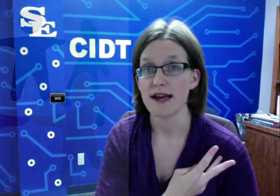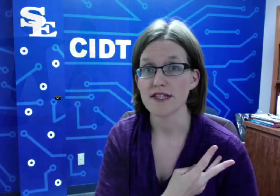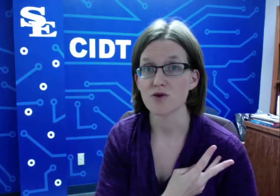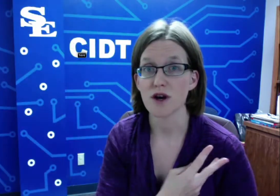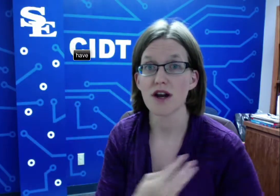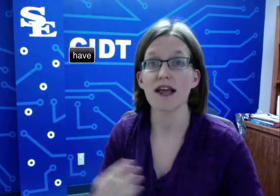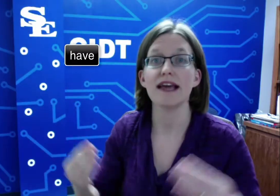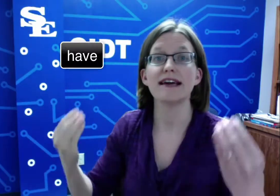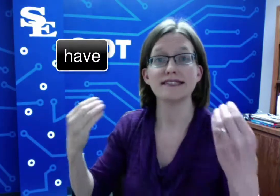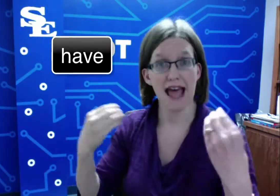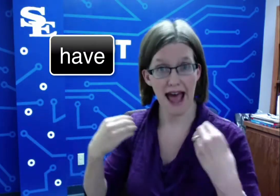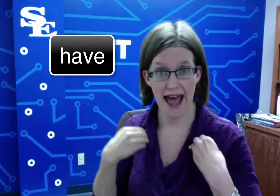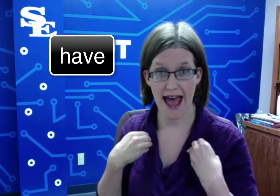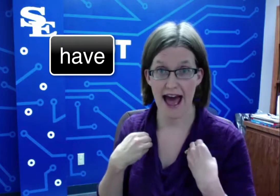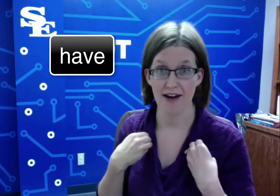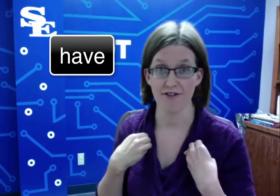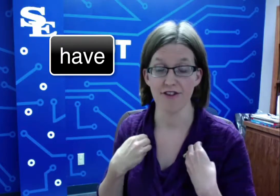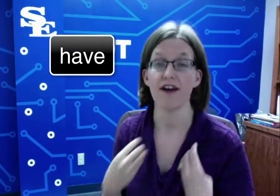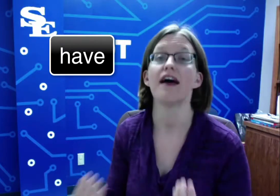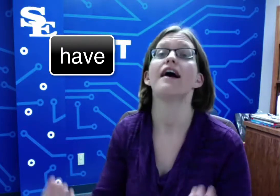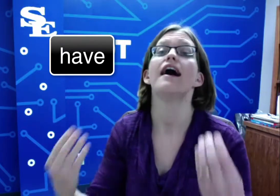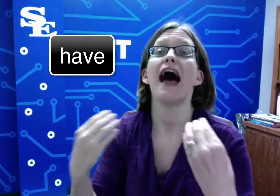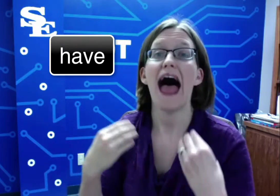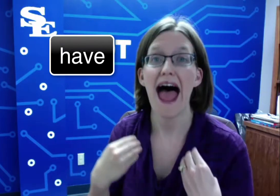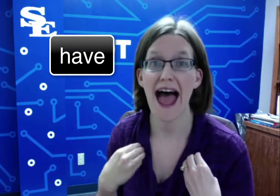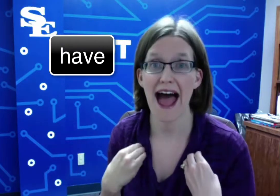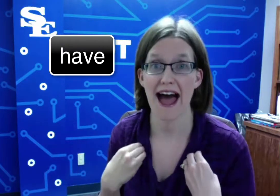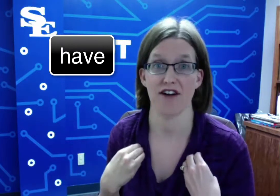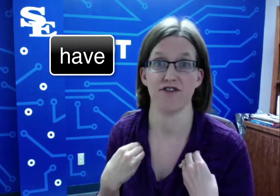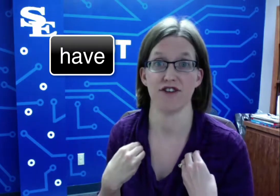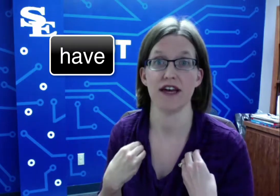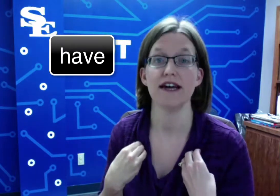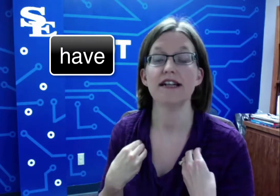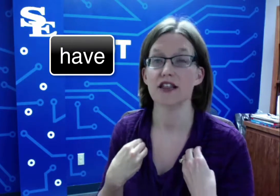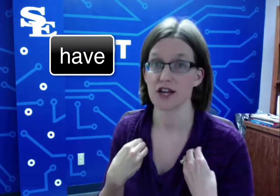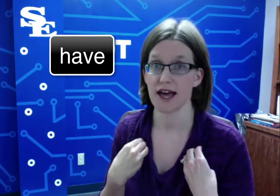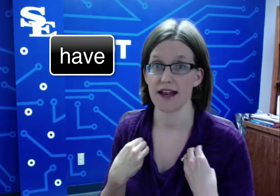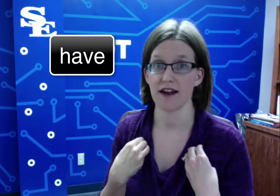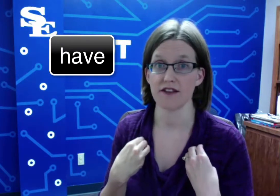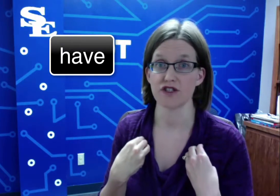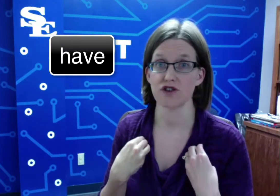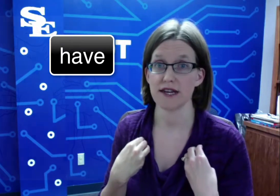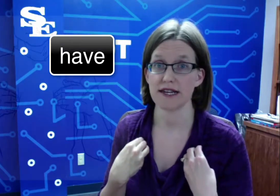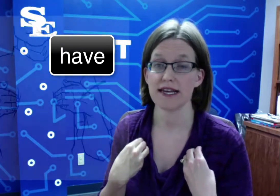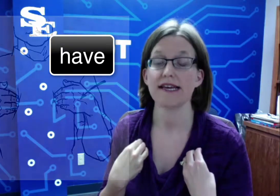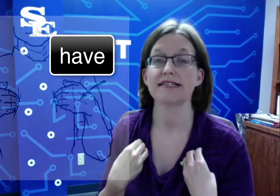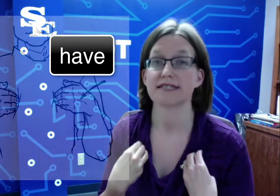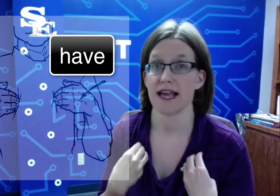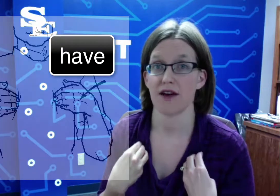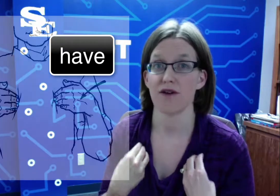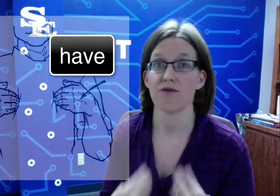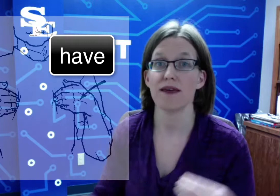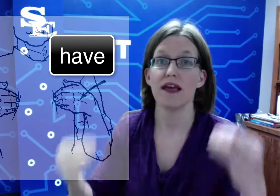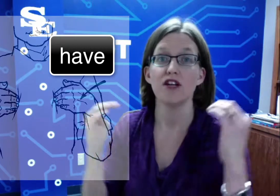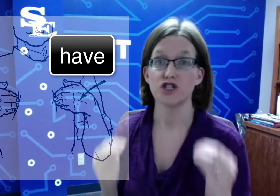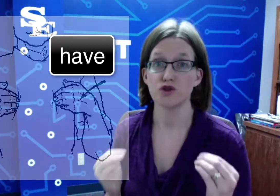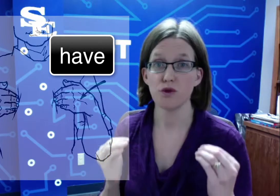next word is have. Have. Look at it on the screen. Say it with me. Do it